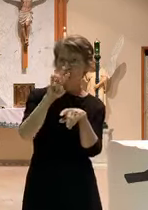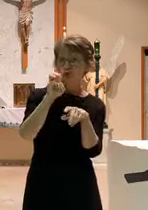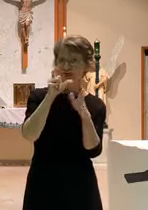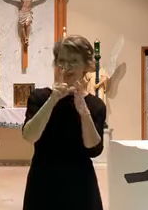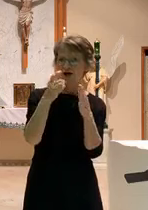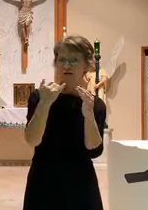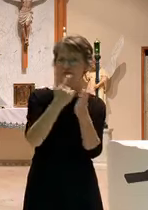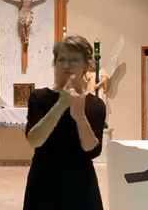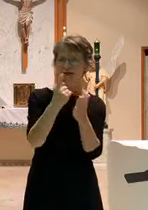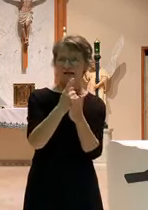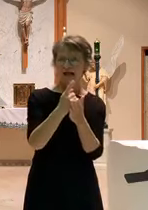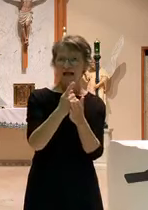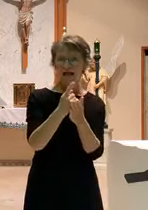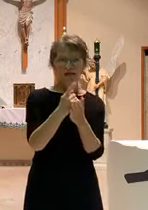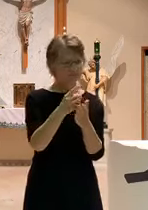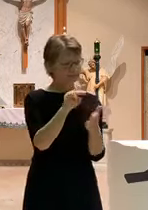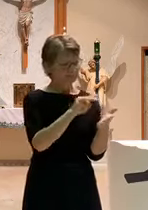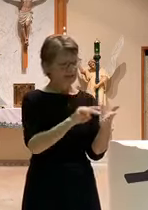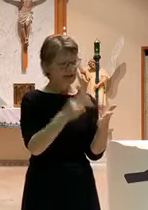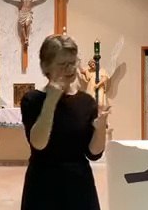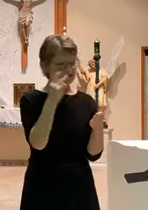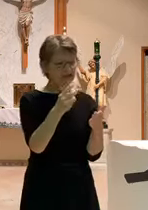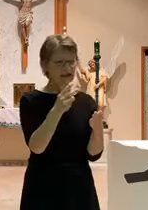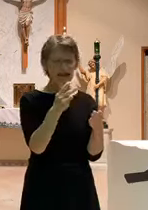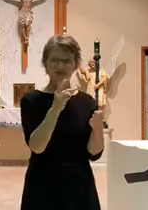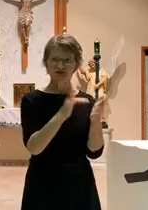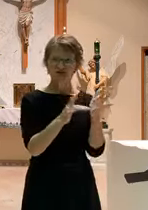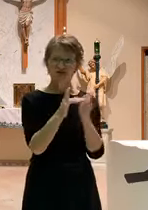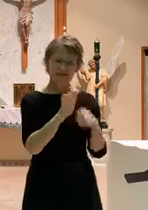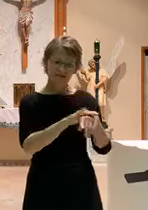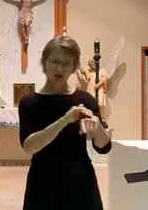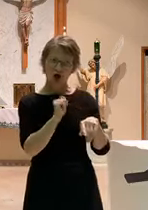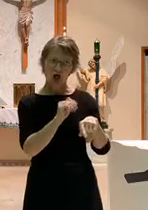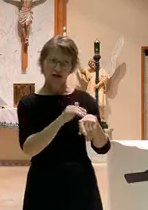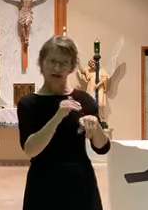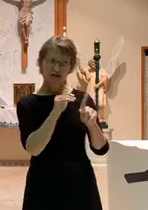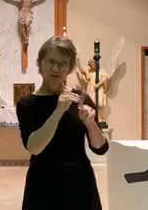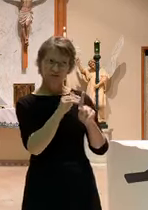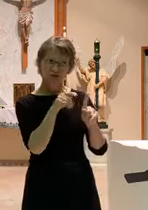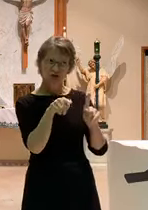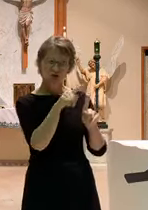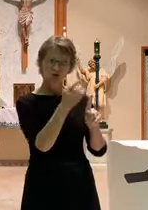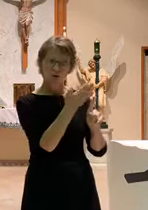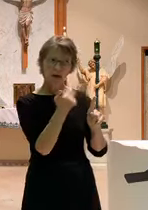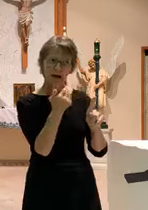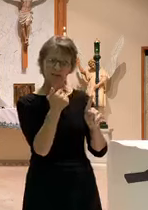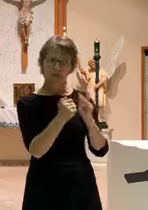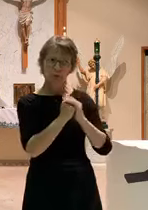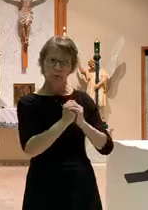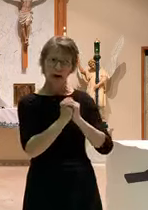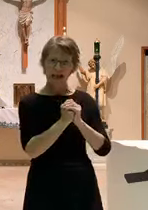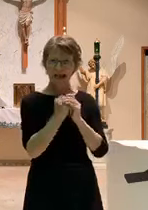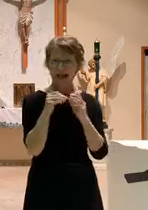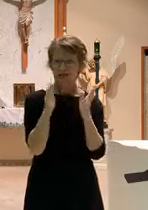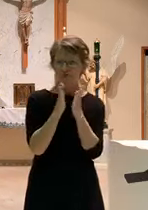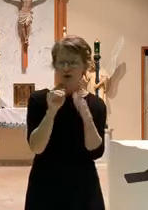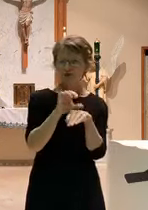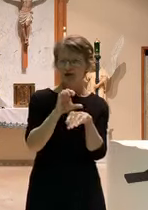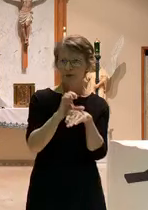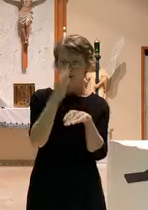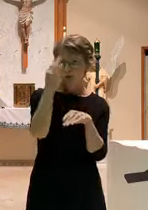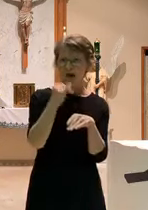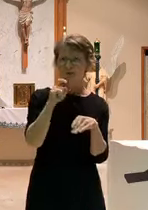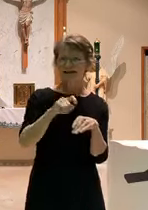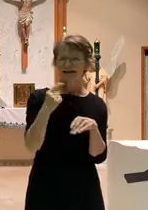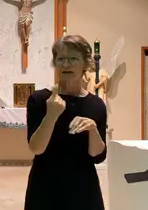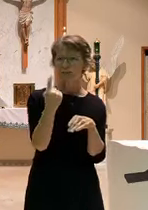if Jesus is calling you to come and visit him, as we are in need of someone to spend time with him on